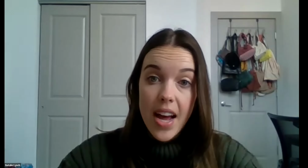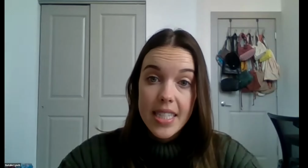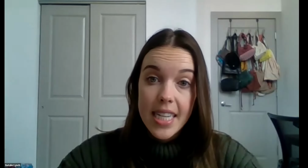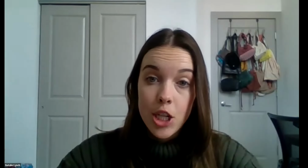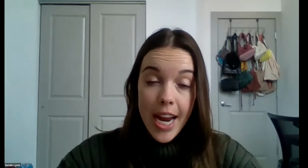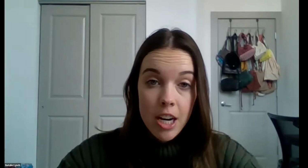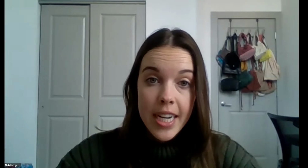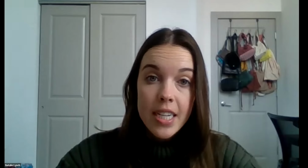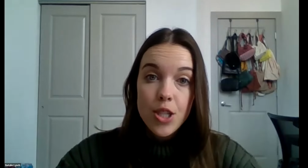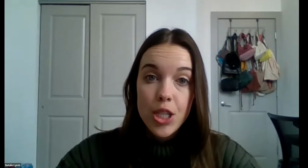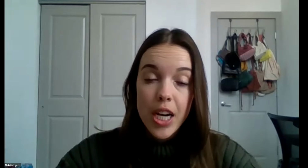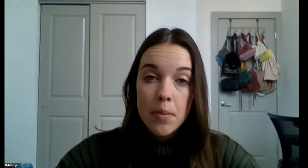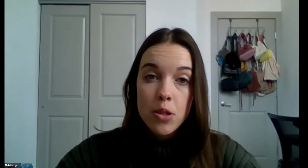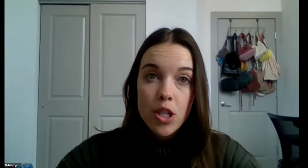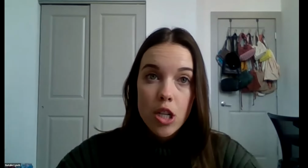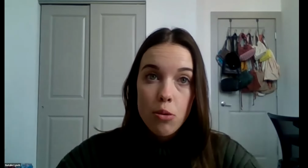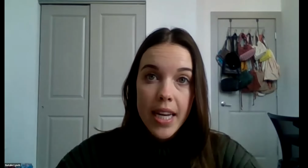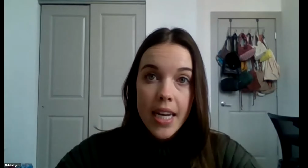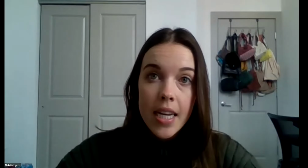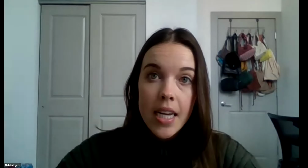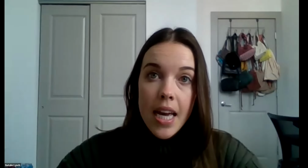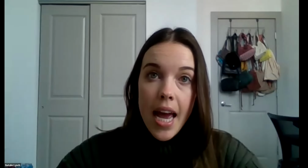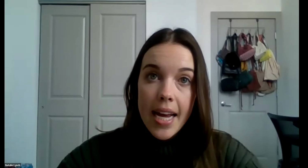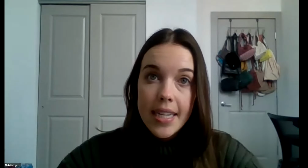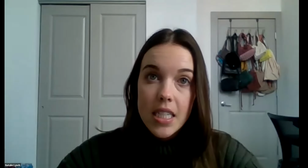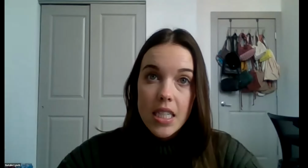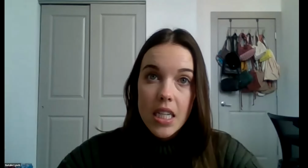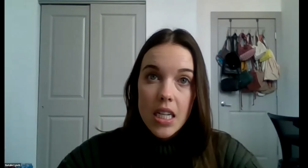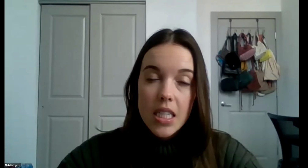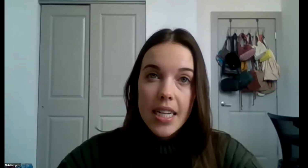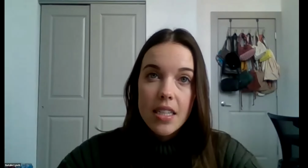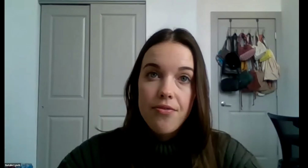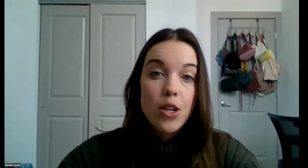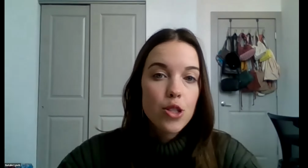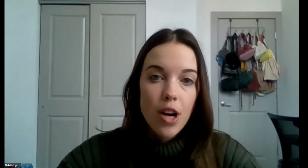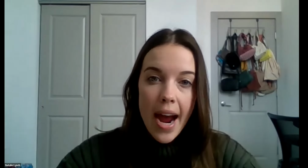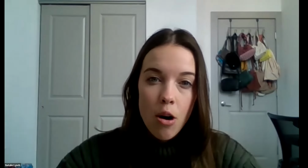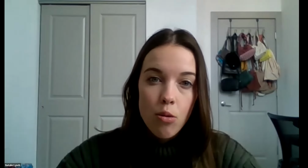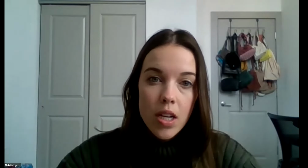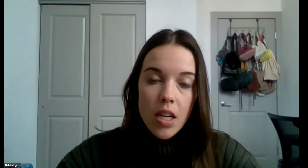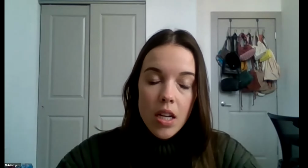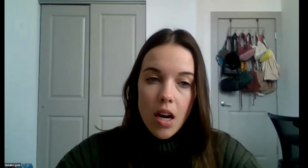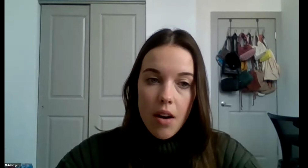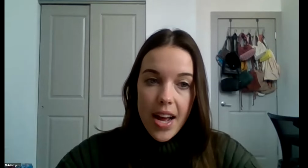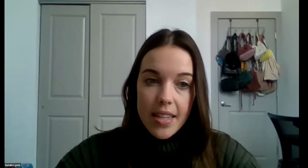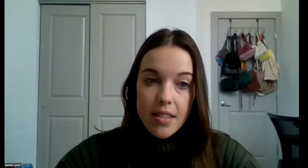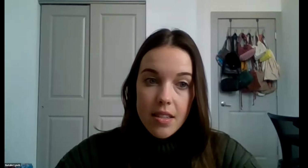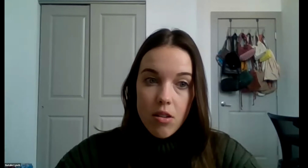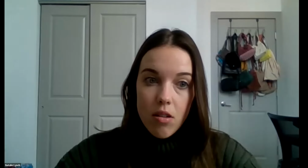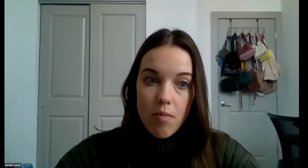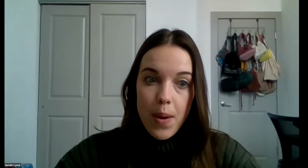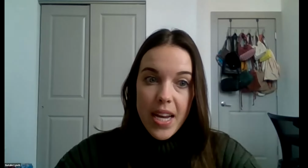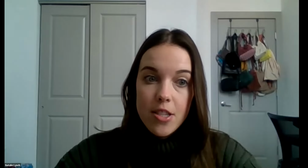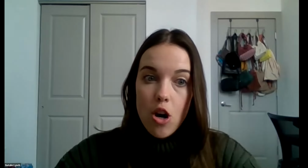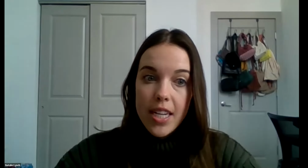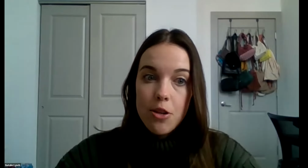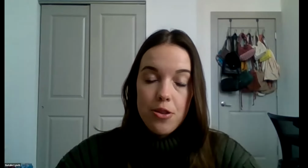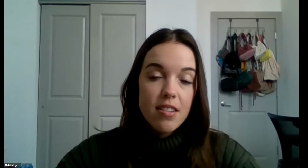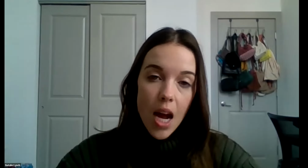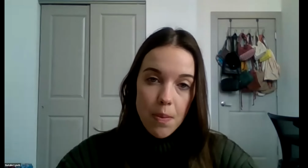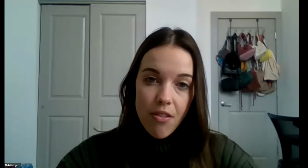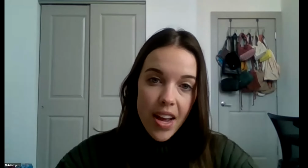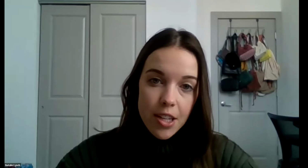the events in your area. So you're able to go in and kind of filter out events based